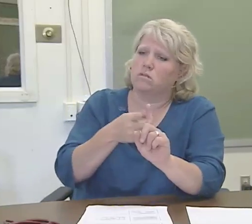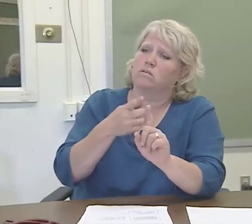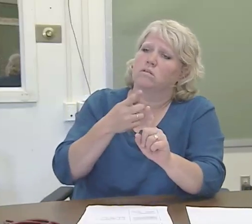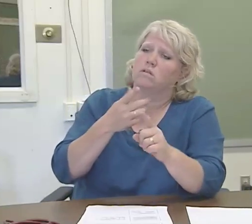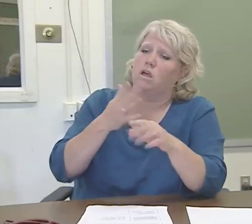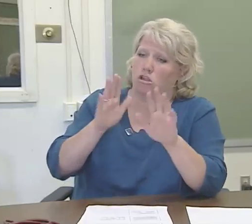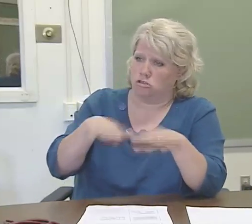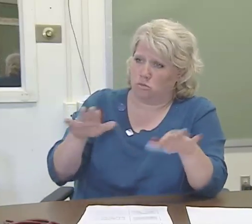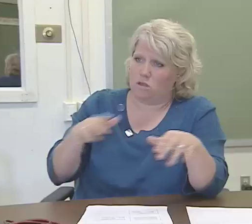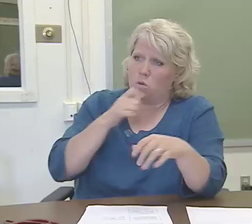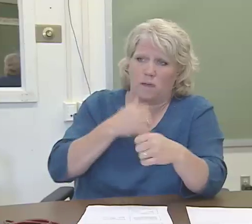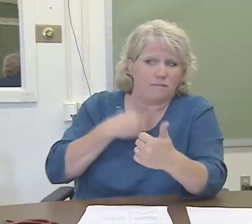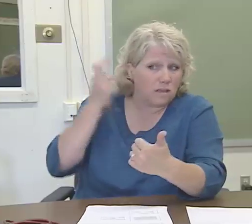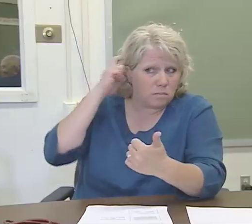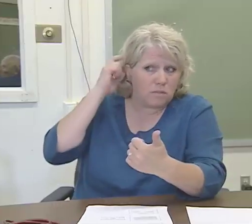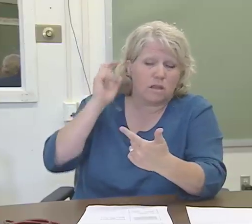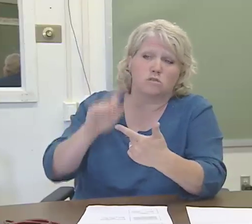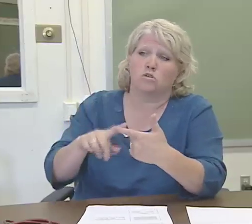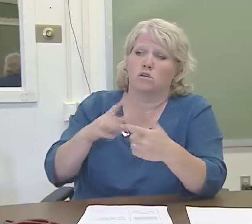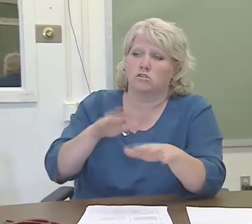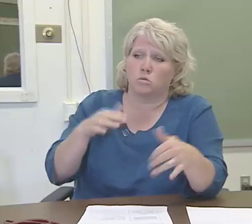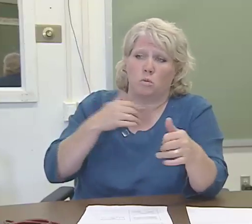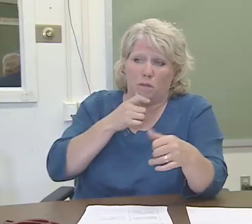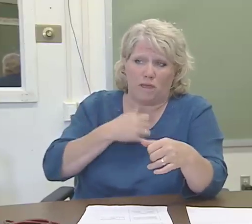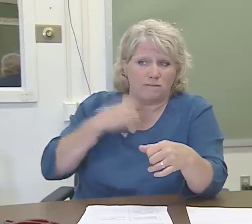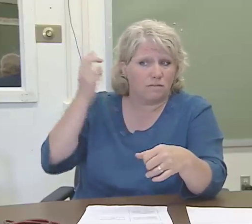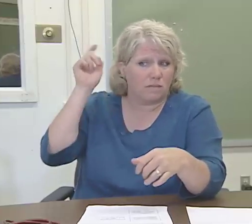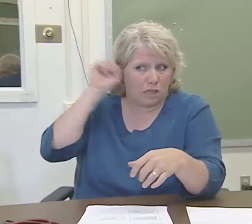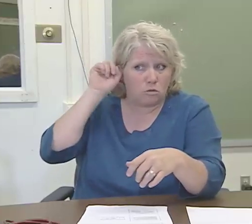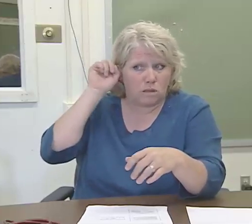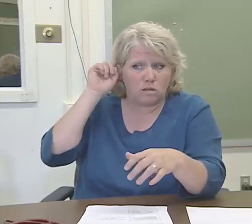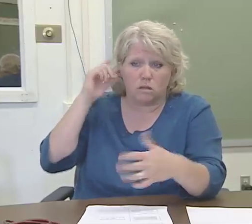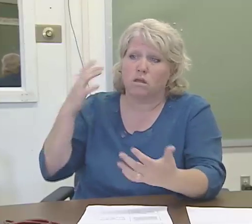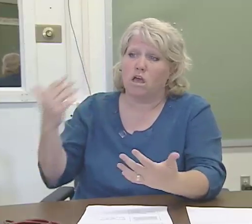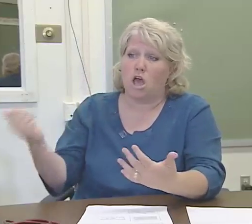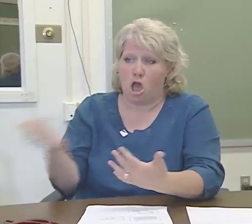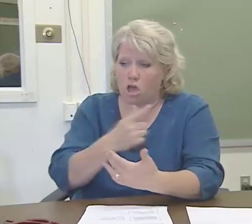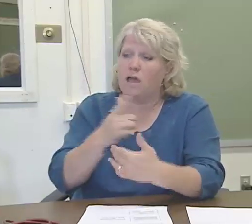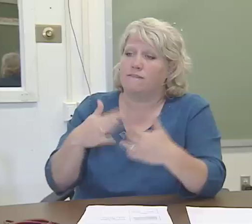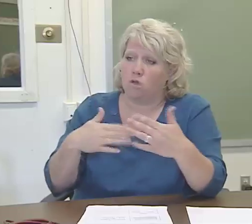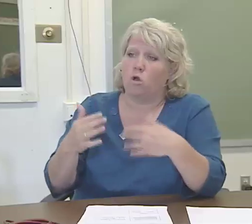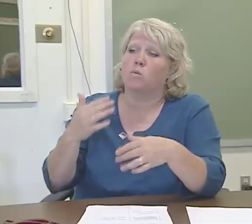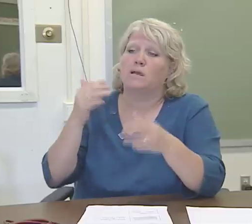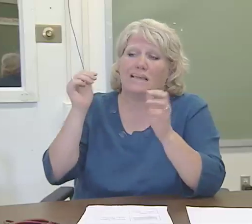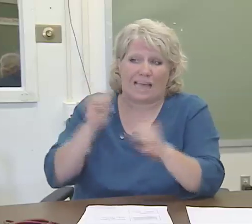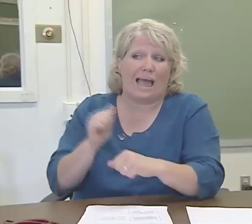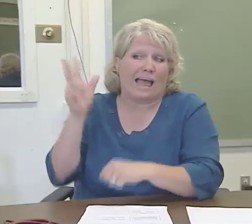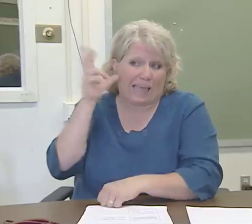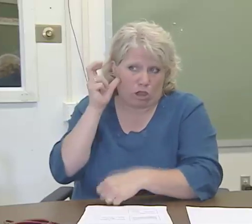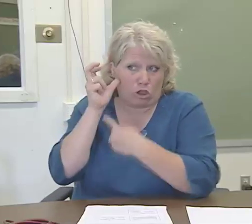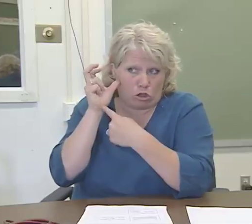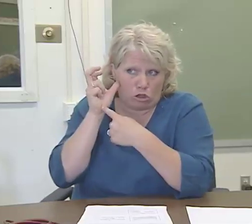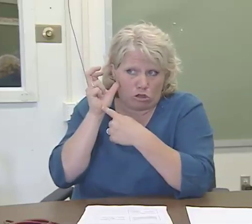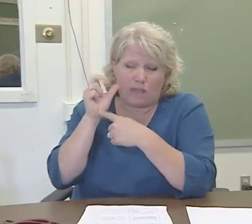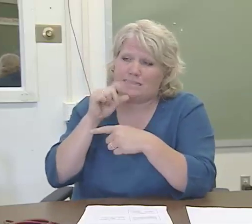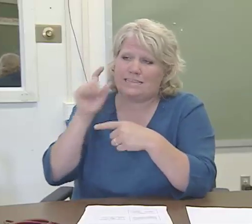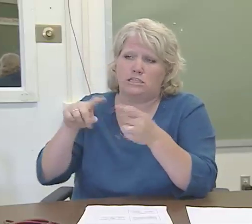As I had mentioned previously, children who have an implant and children who have hearing aids may be able to